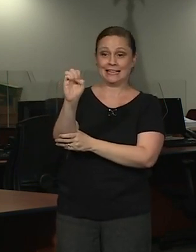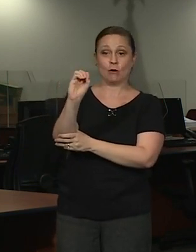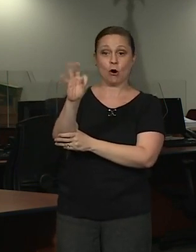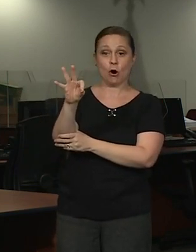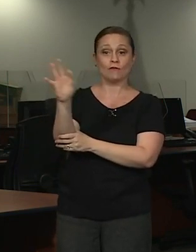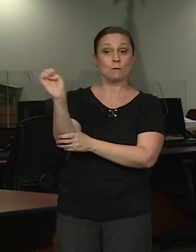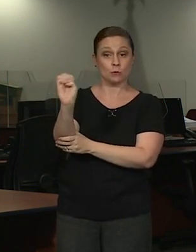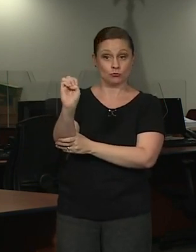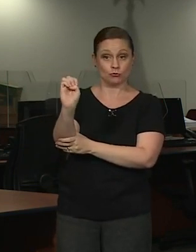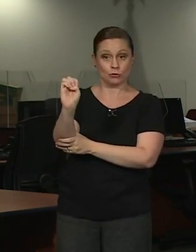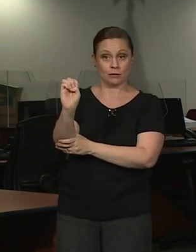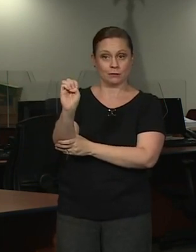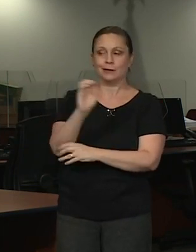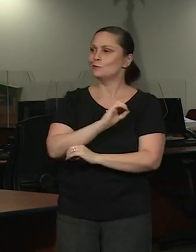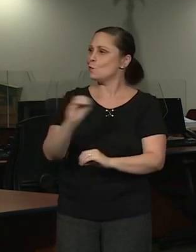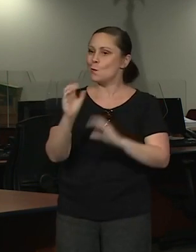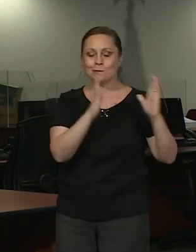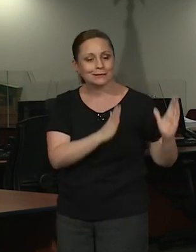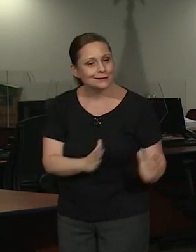highly